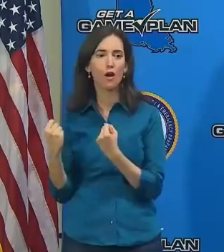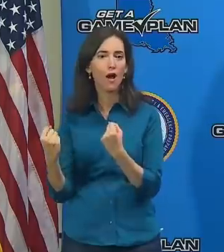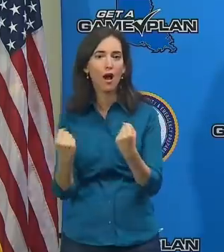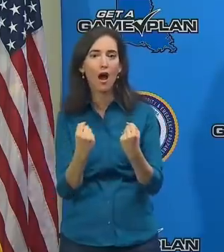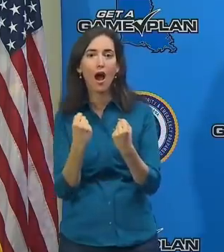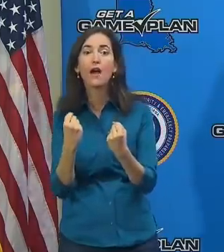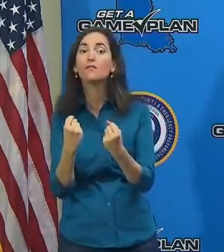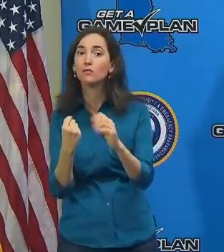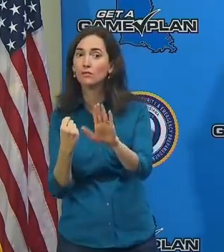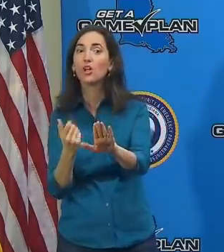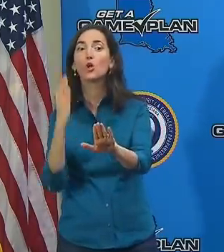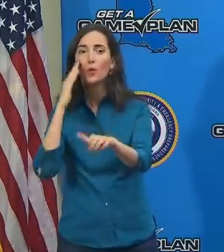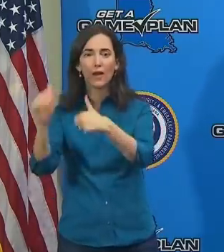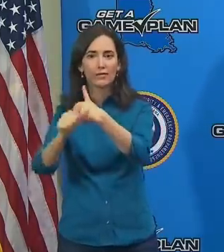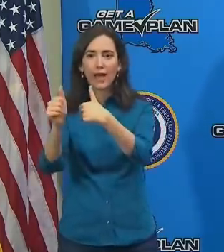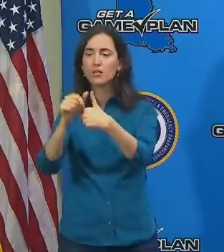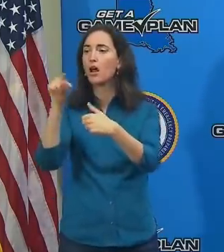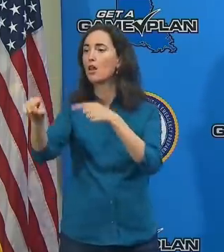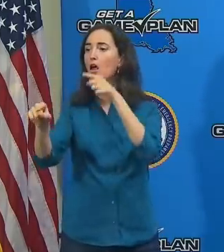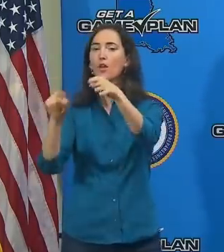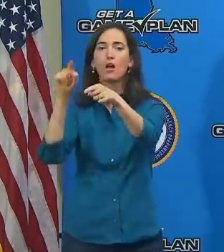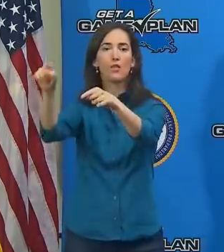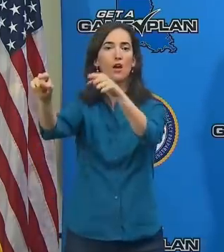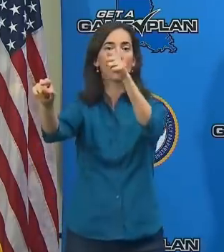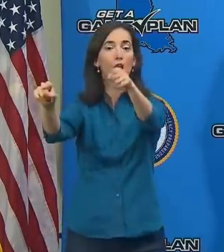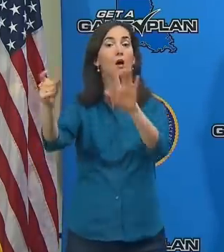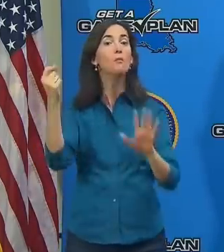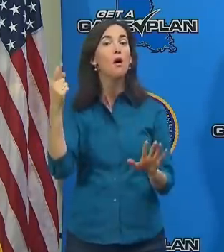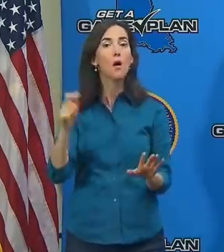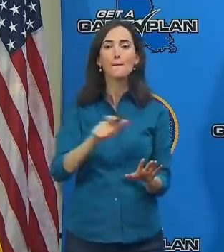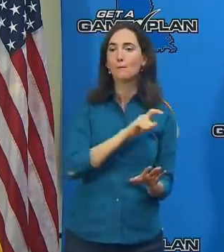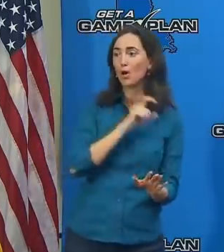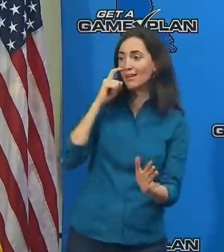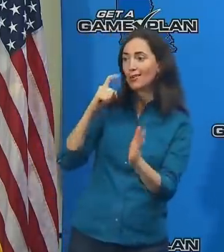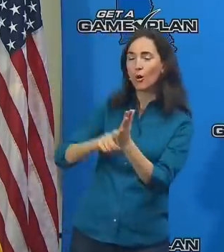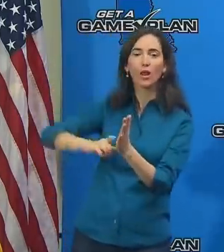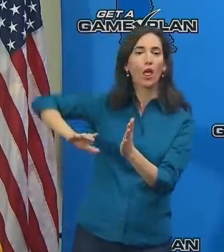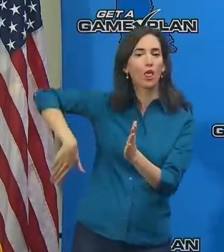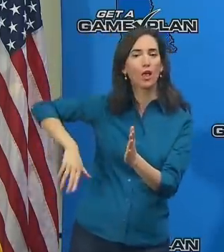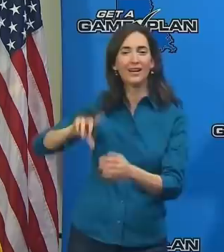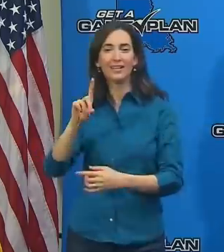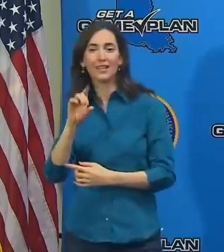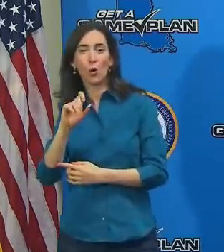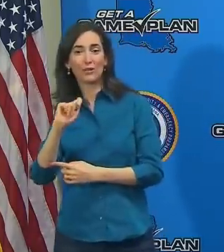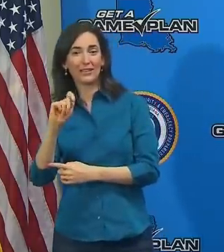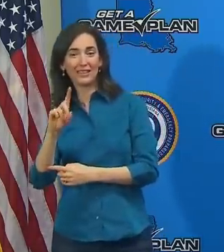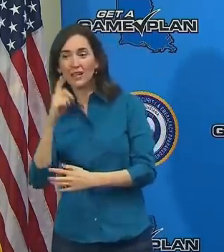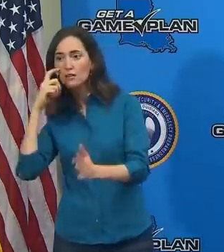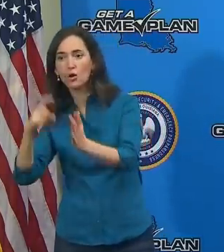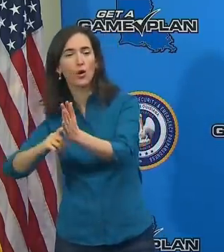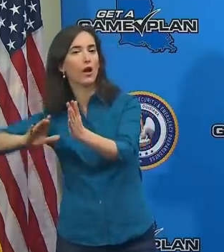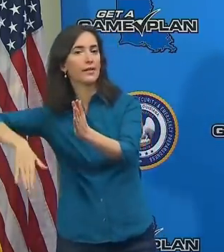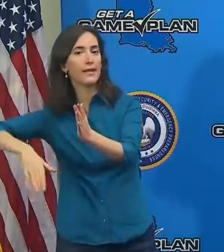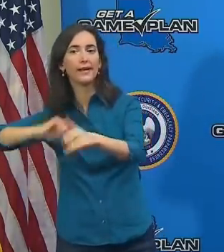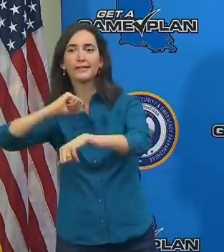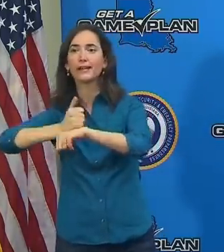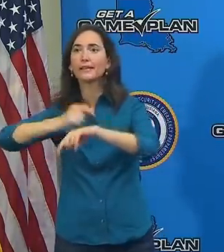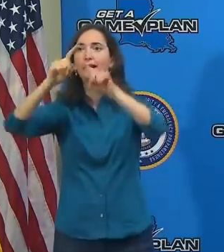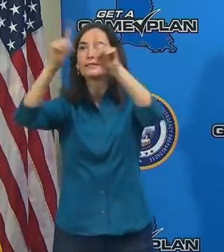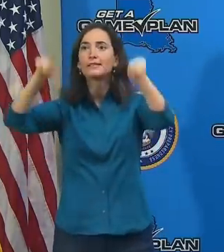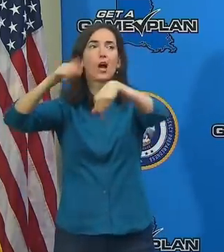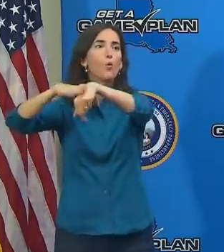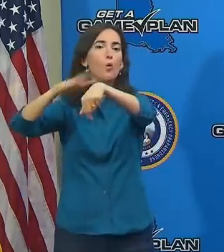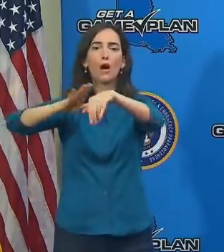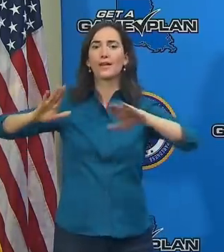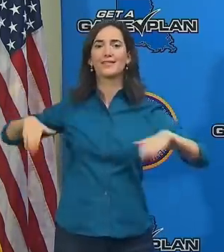experience before any law enforcement or DOTD personnel or anybody else may be able to get to first and warn you